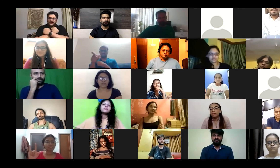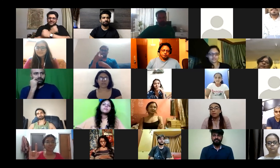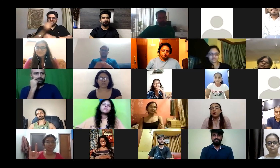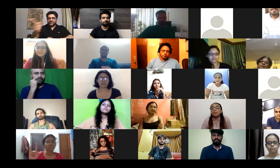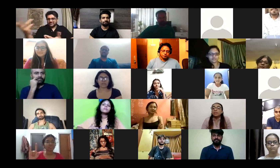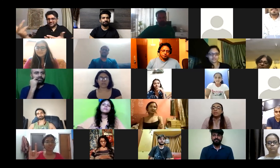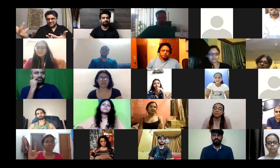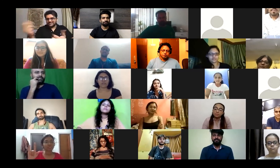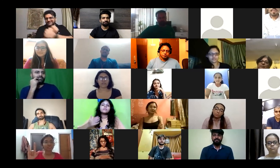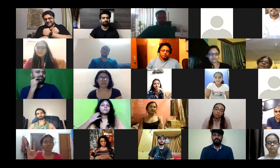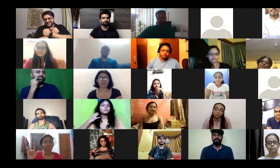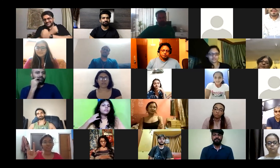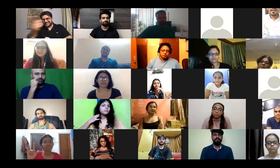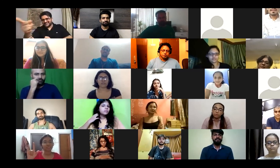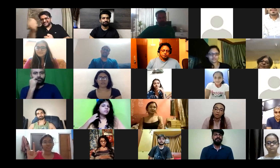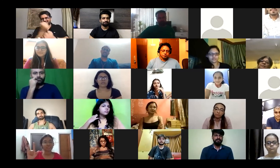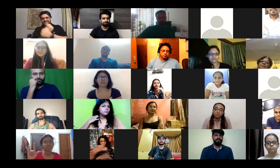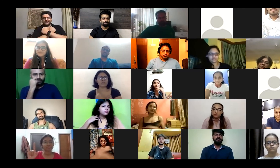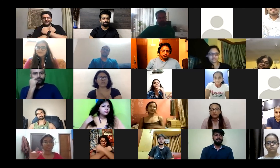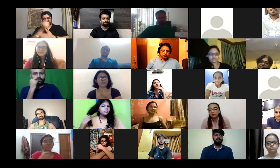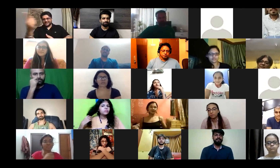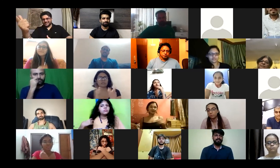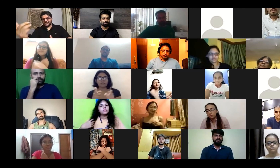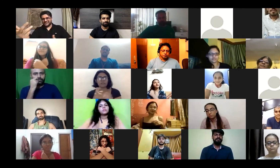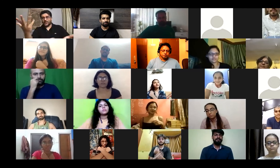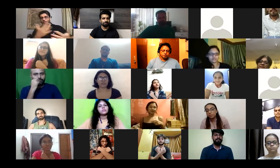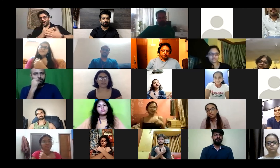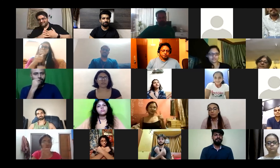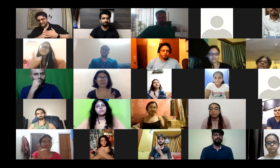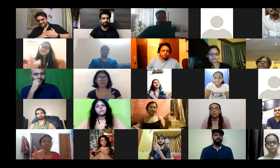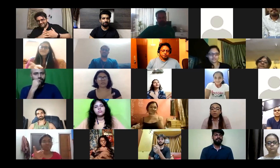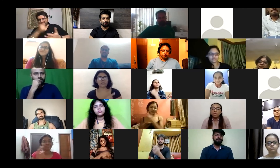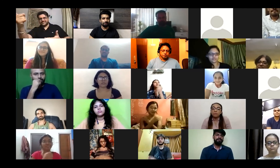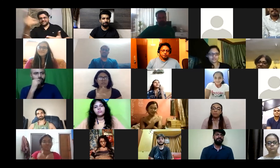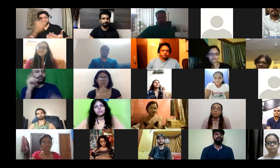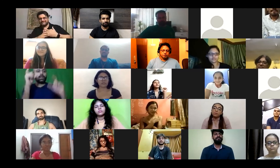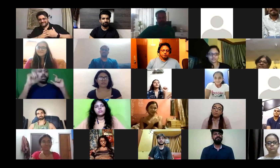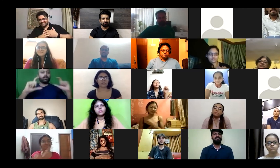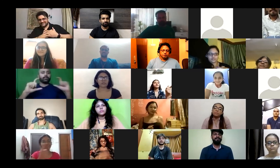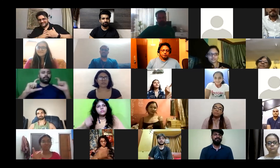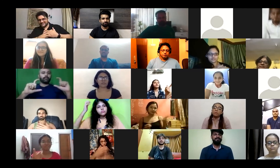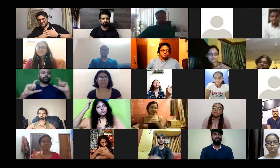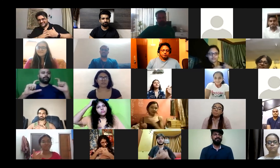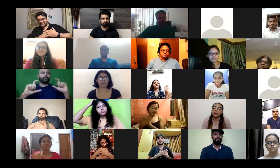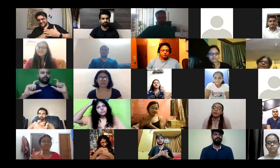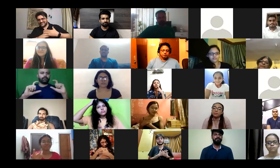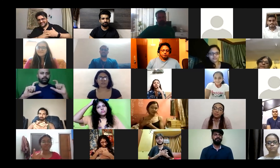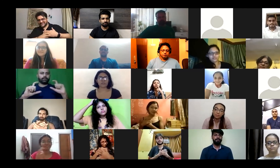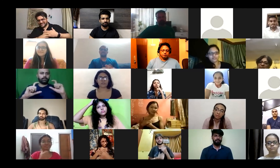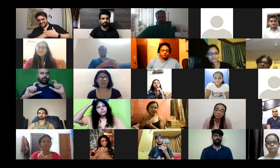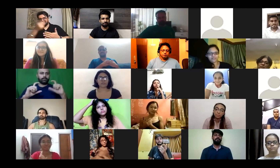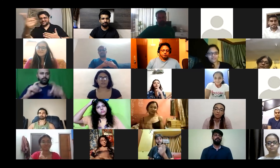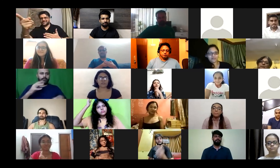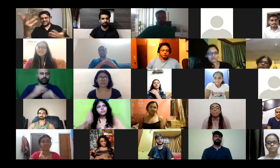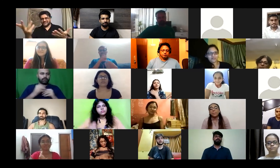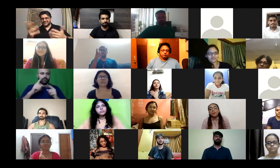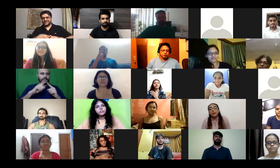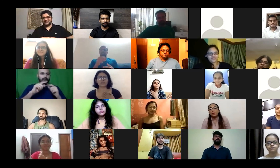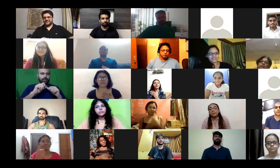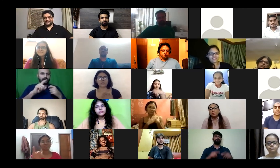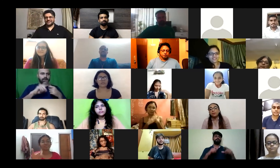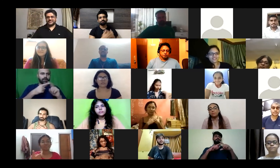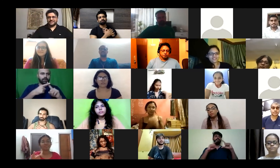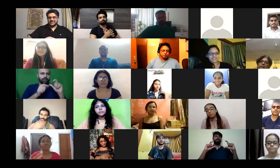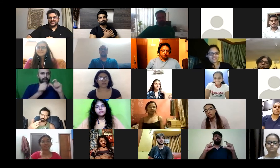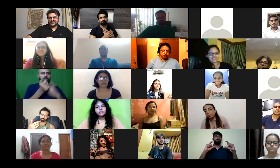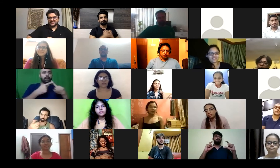love, this is what you'll do. Love you, or you know, you're close to my heart this way.